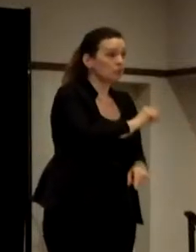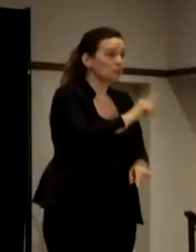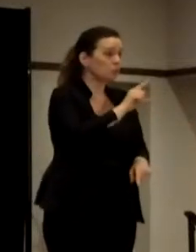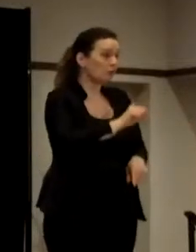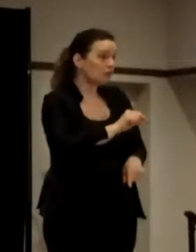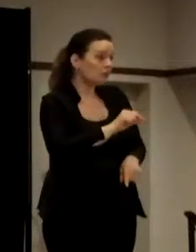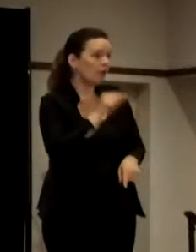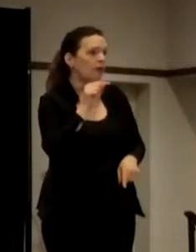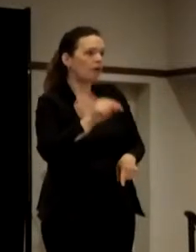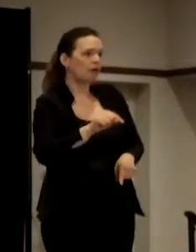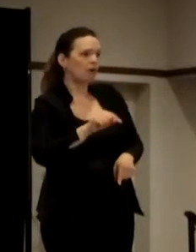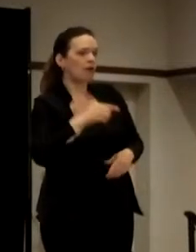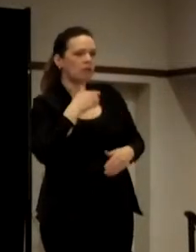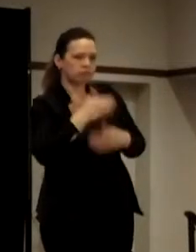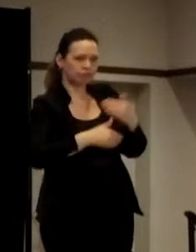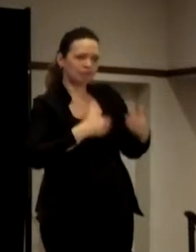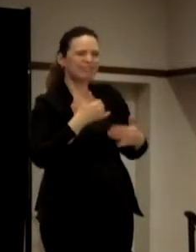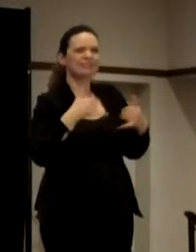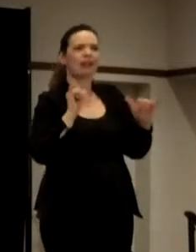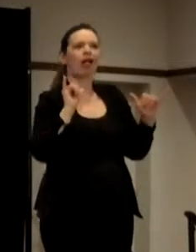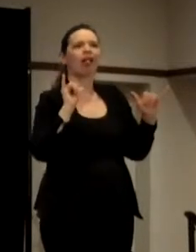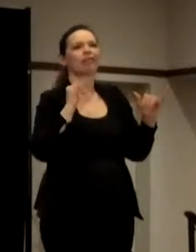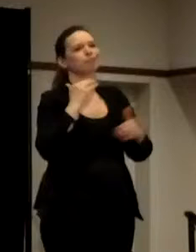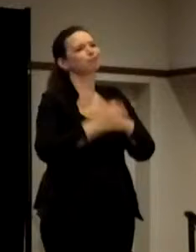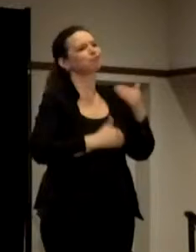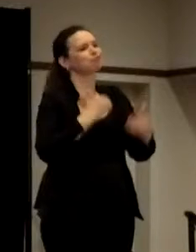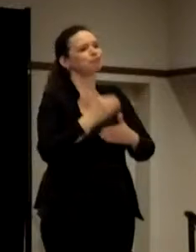are. During the summer, we moved forward too and brought